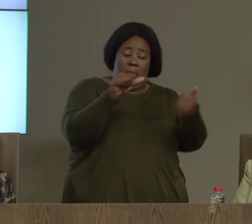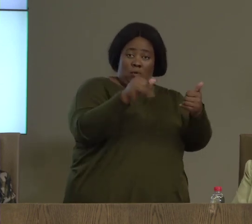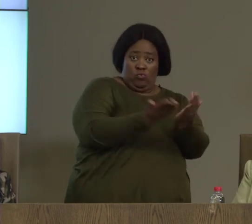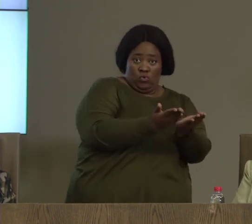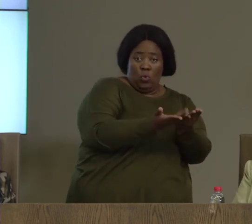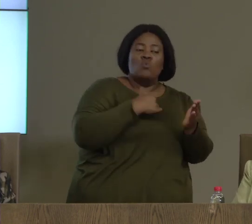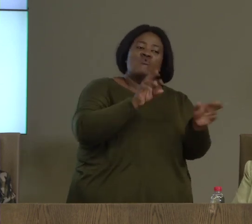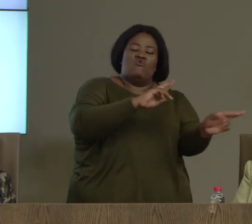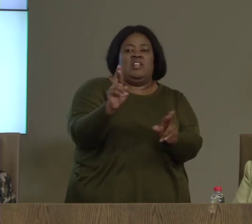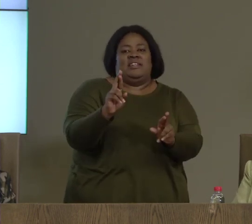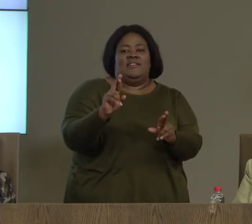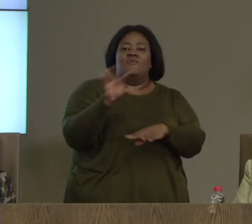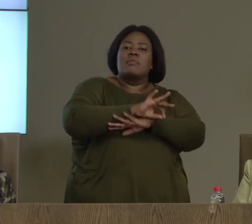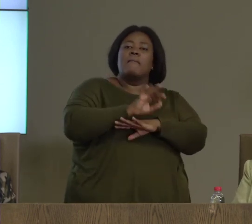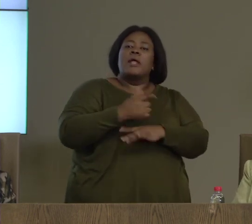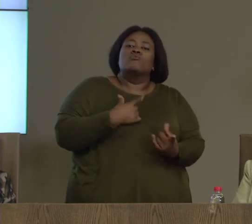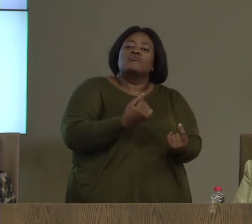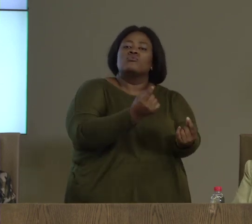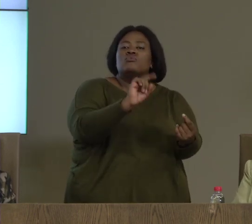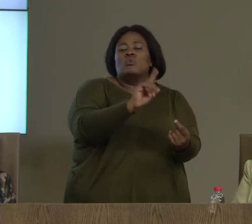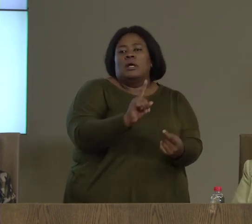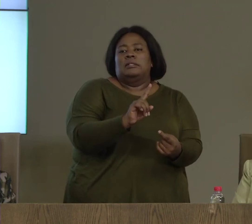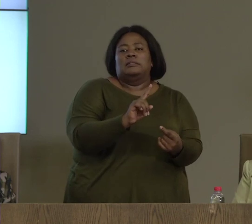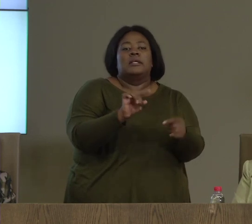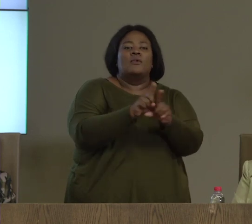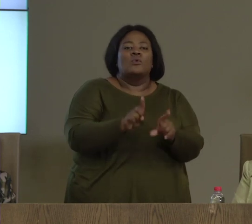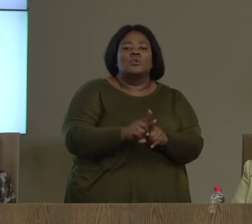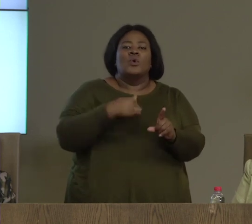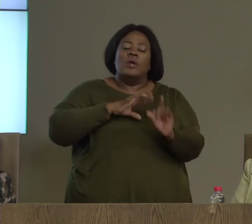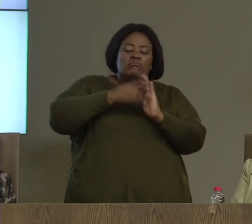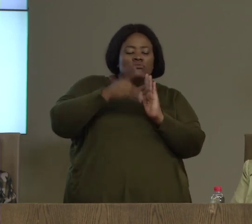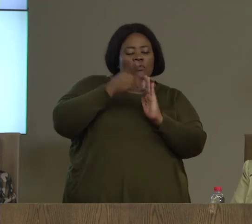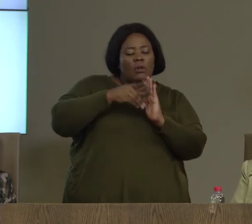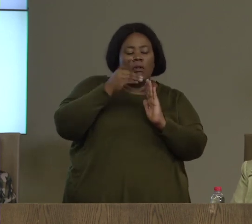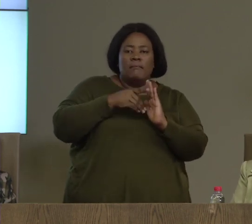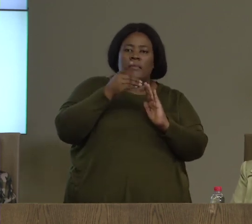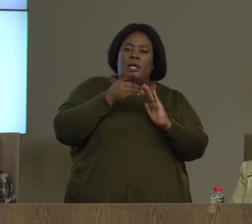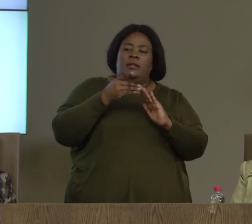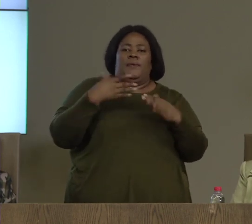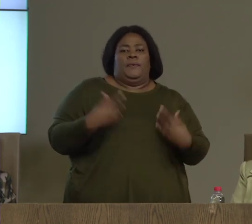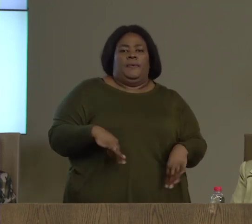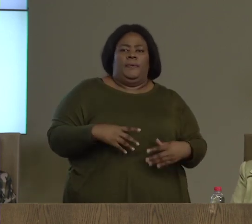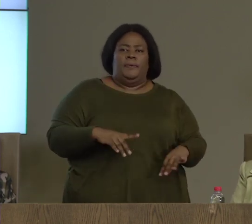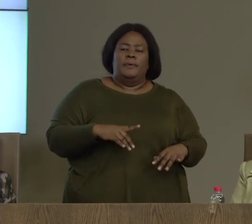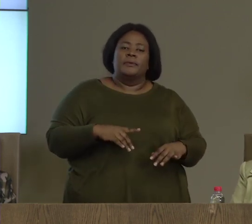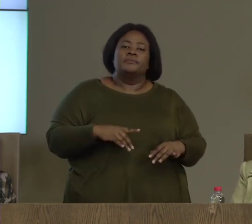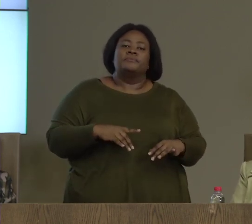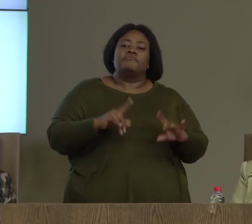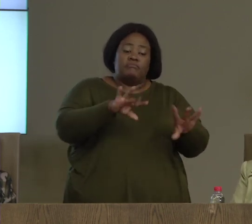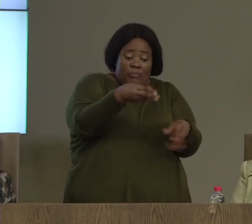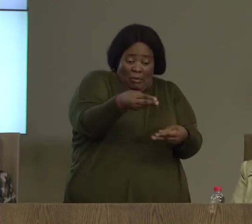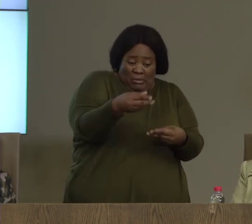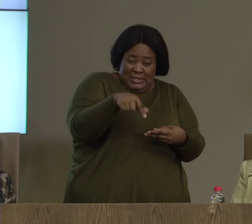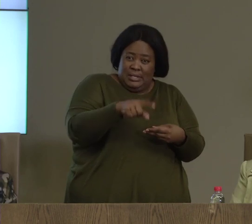ready with a plan to say what we're doing. And amongst others, as I say, it's development of intensifying of intensity